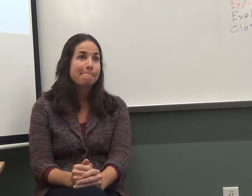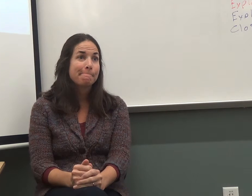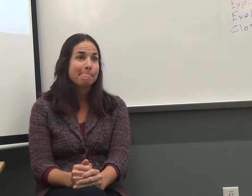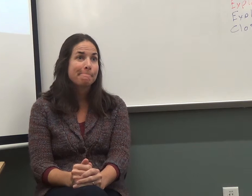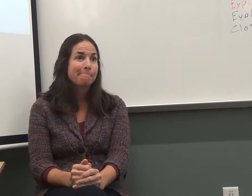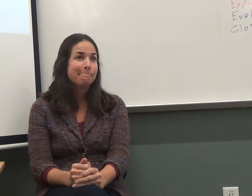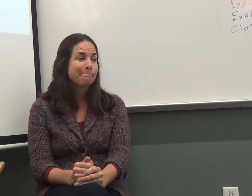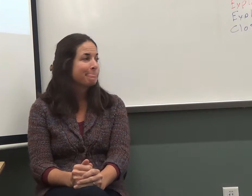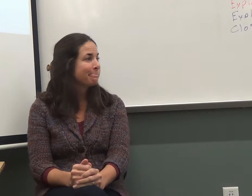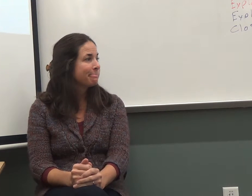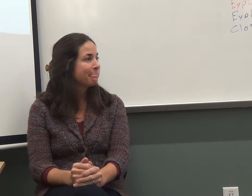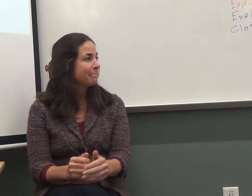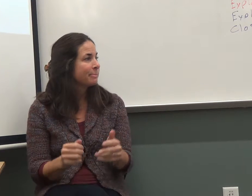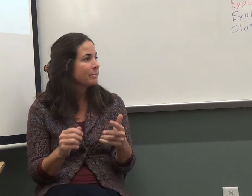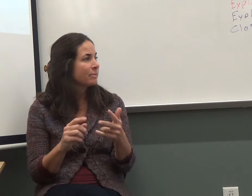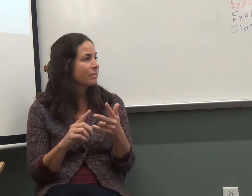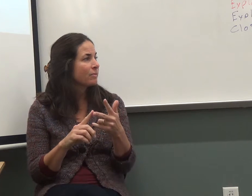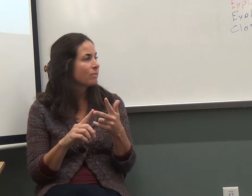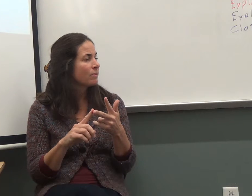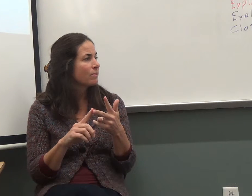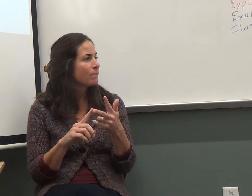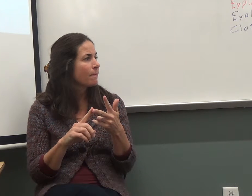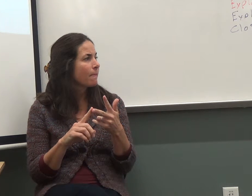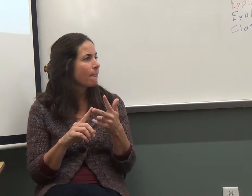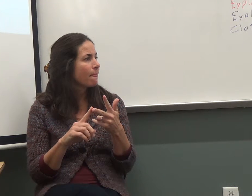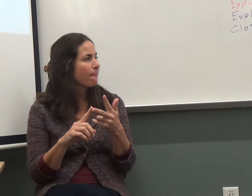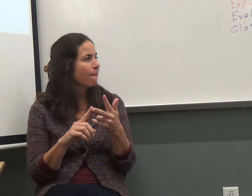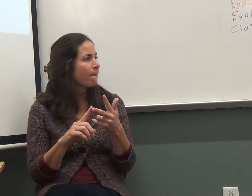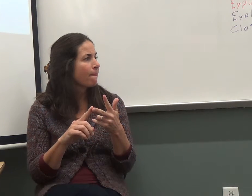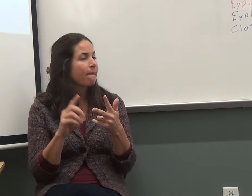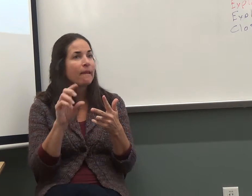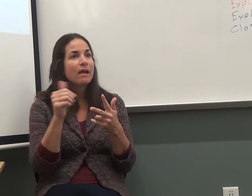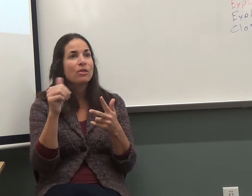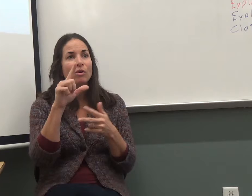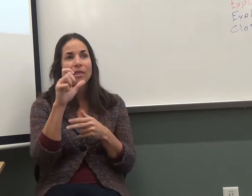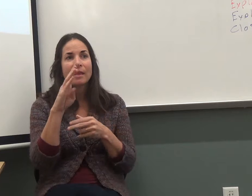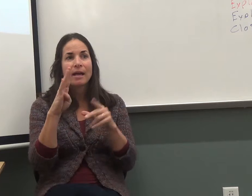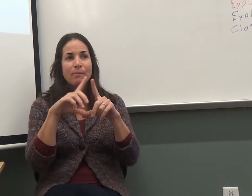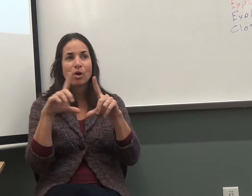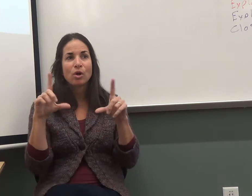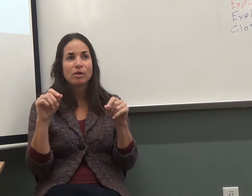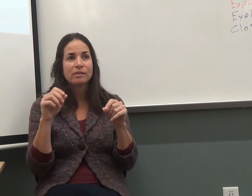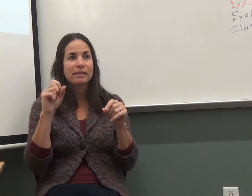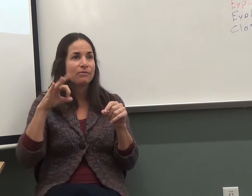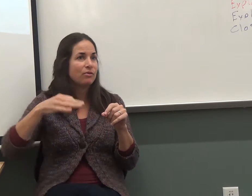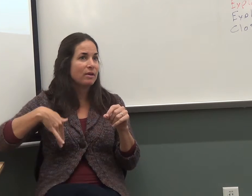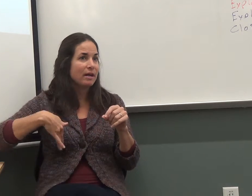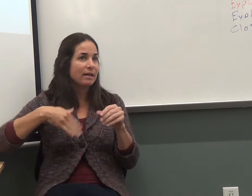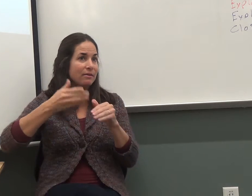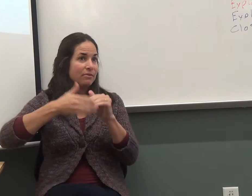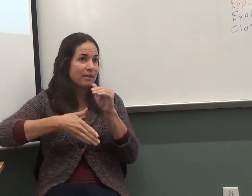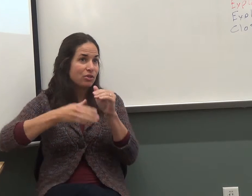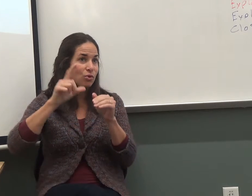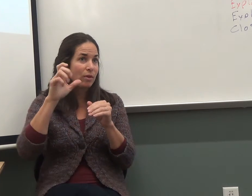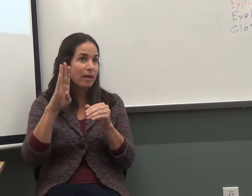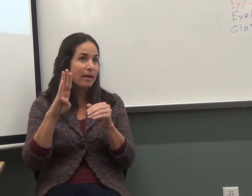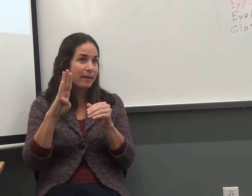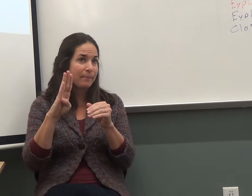Last but not least, lab cards. If you have not completed your labs, you need to get on that,